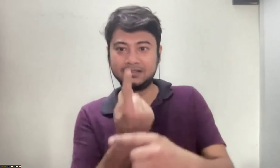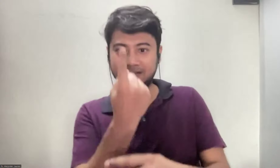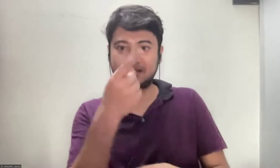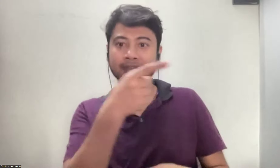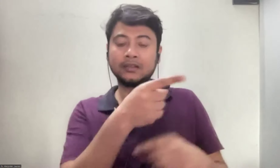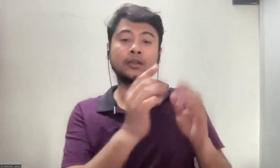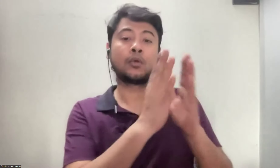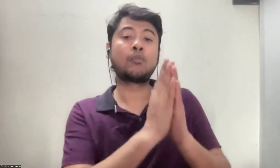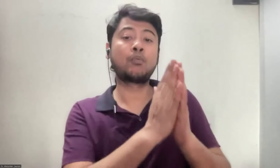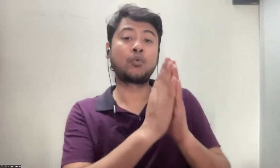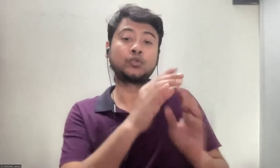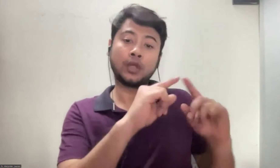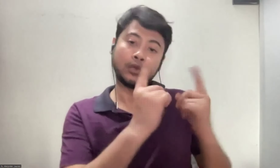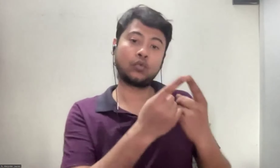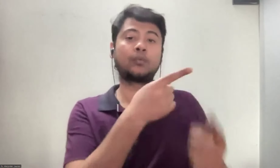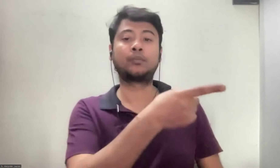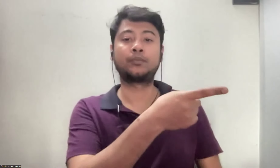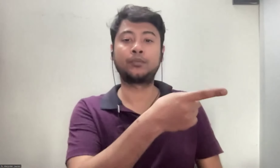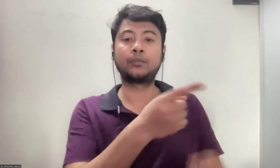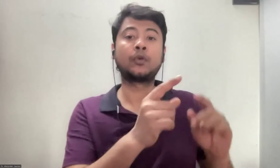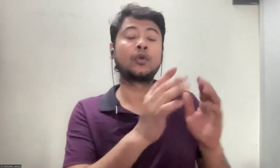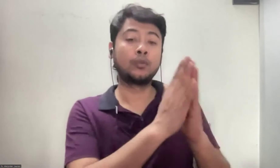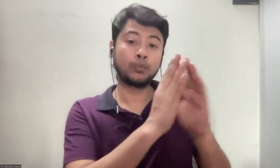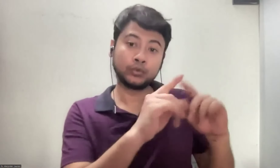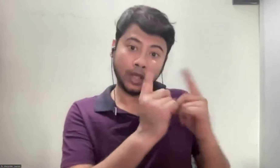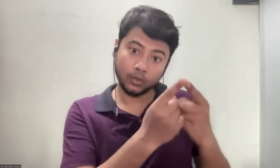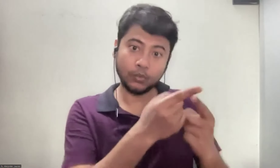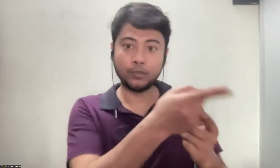Tulsi's life will be better and Tulsi will be near the Lord.